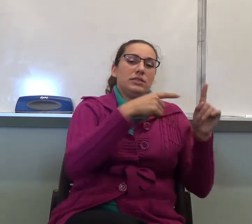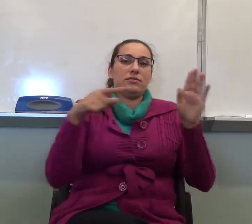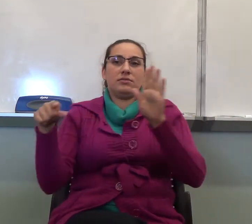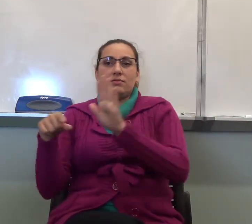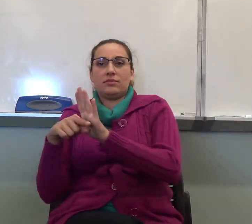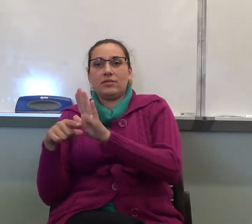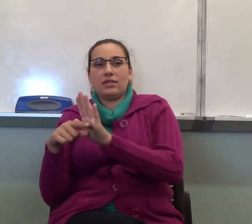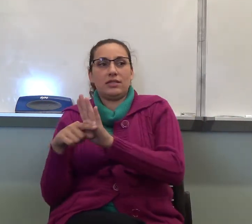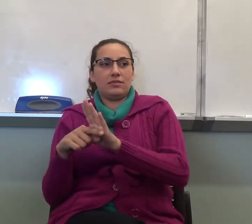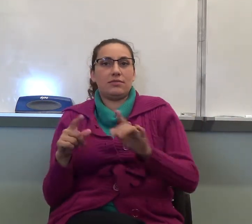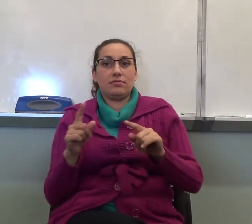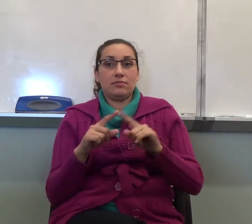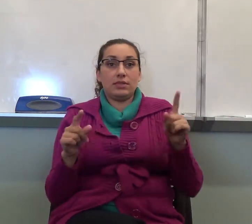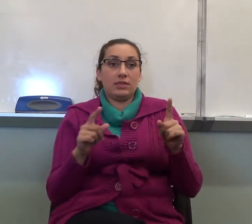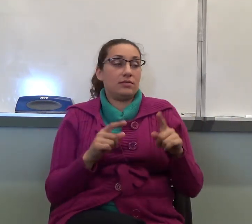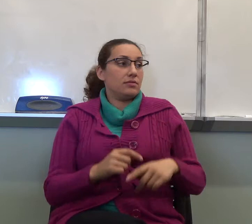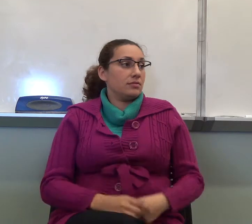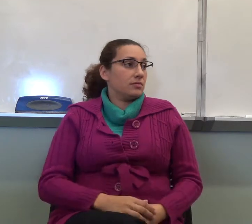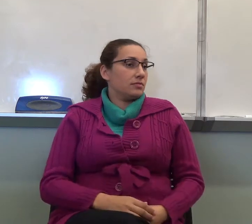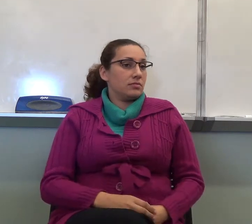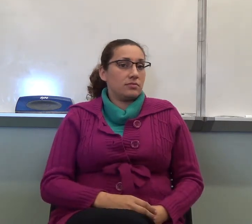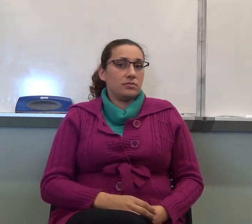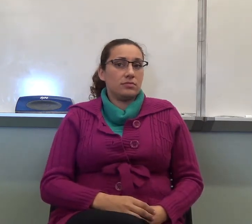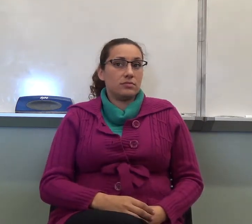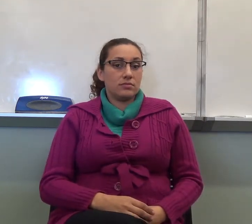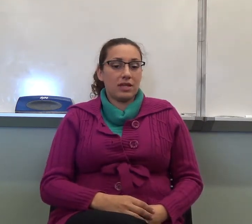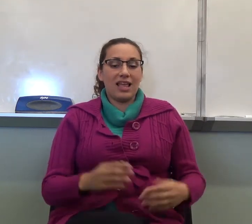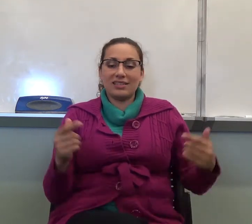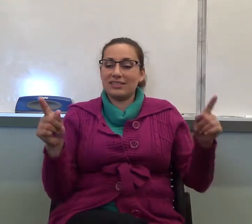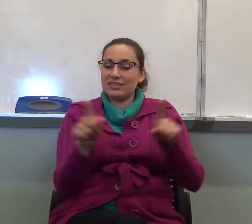If they are the same distance from 0,